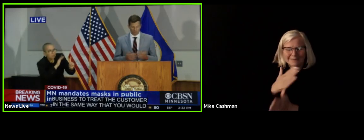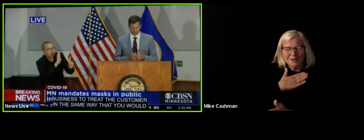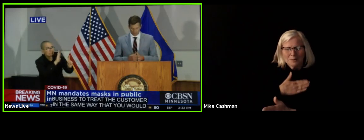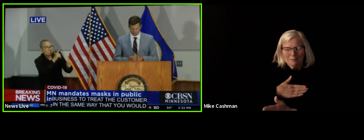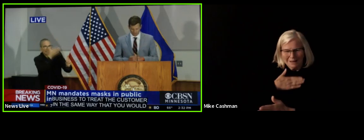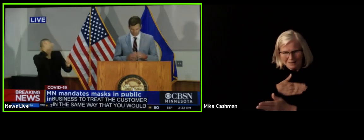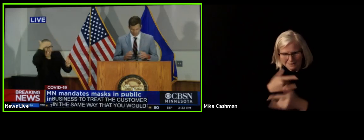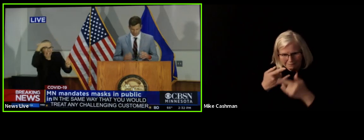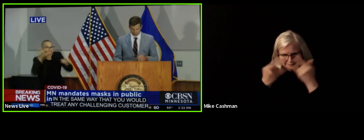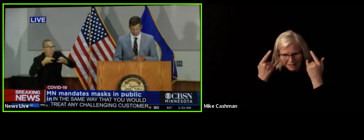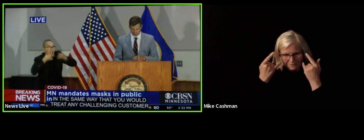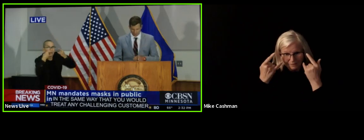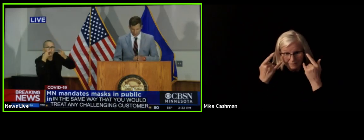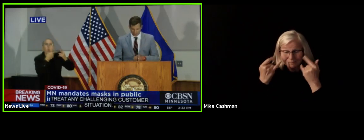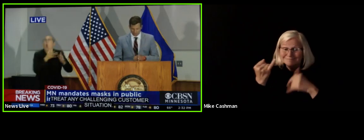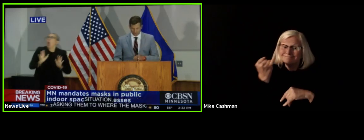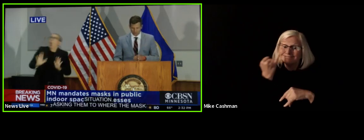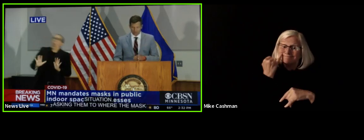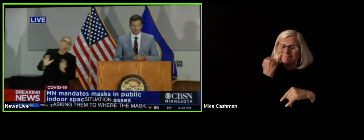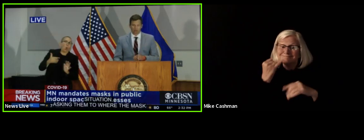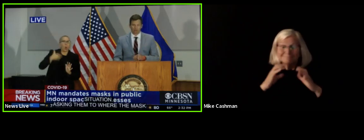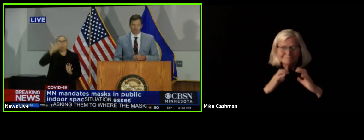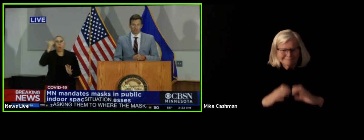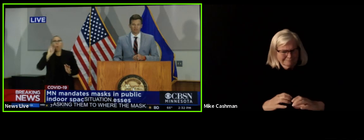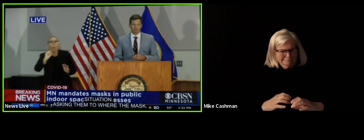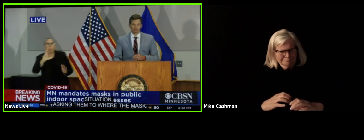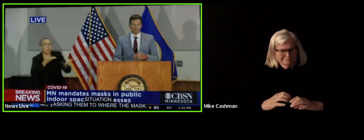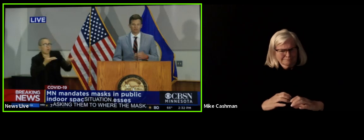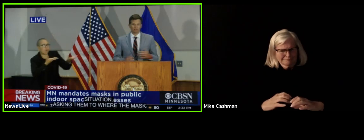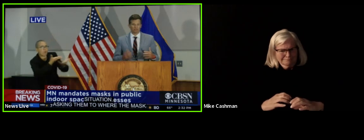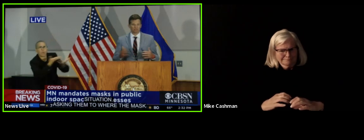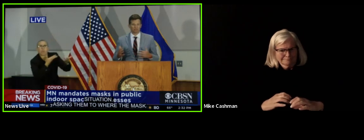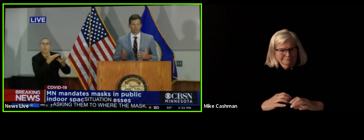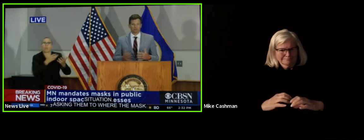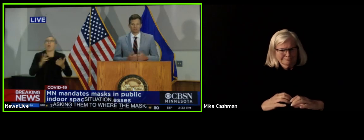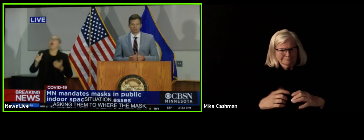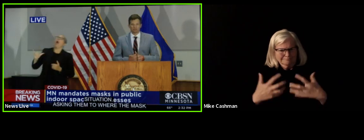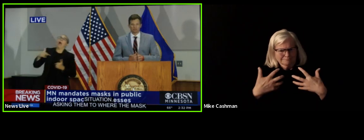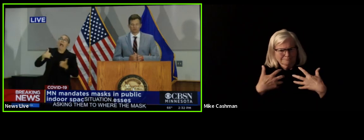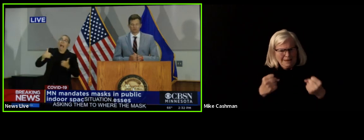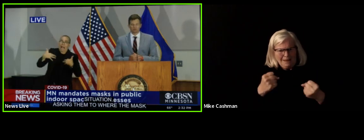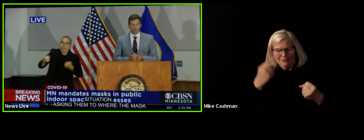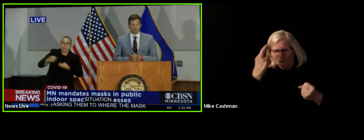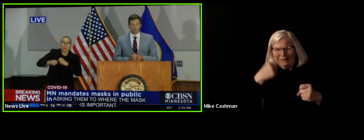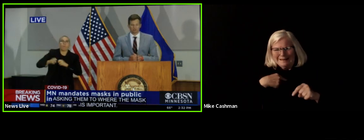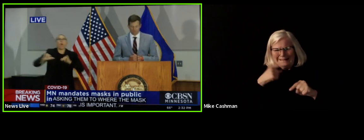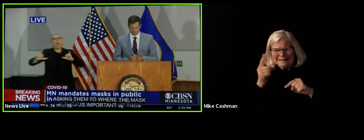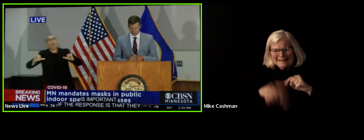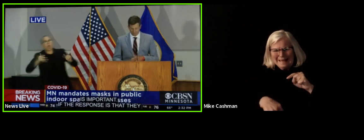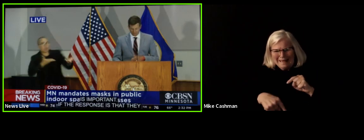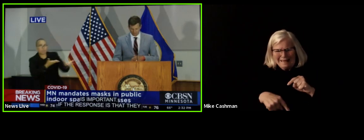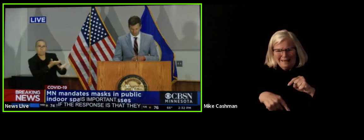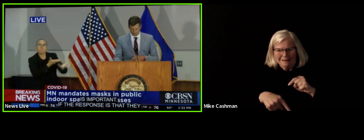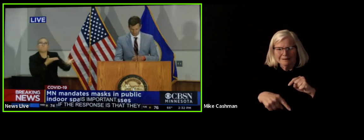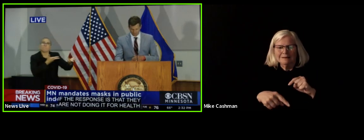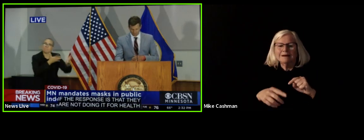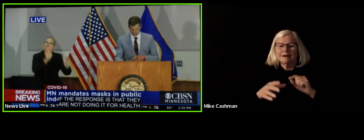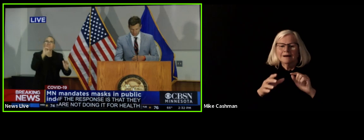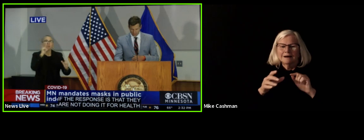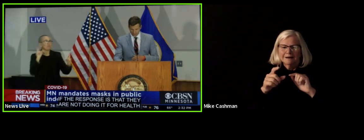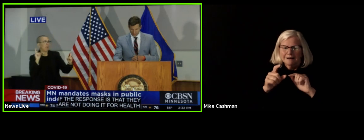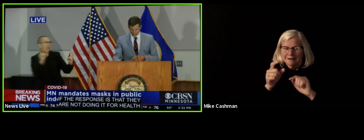for health reasons, of course, as I said before, you leave it there. But beyond that, you engage that customer in the same way you would handle any other difficult customer in terms